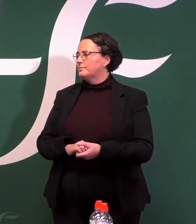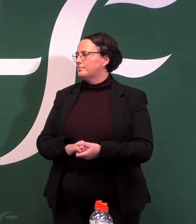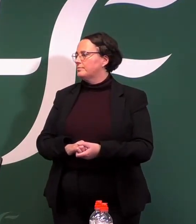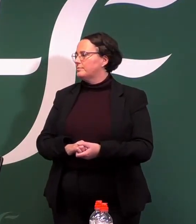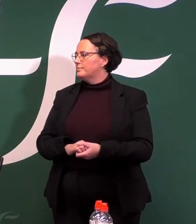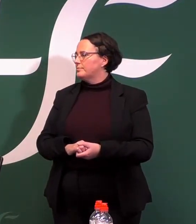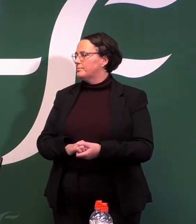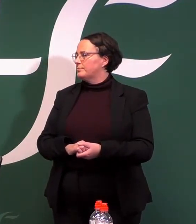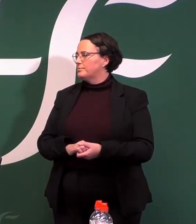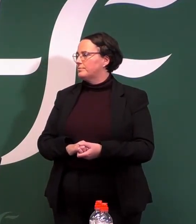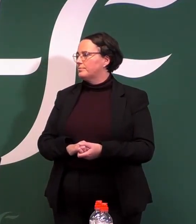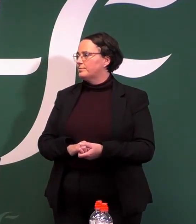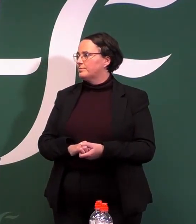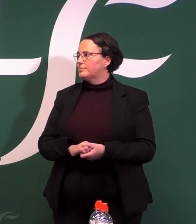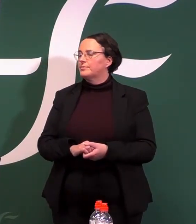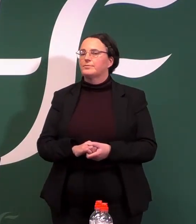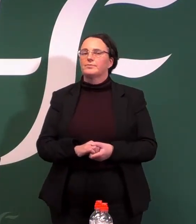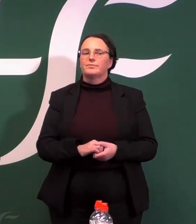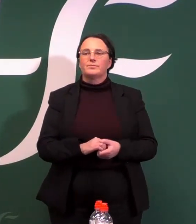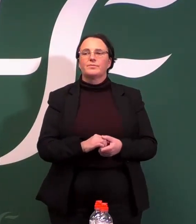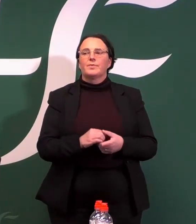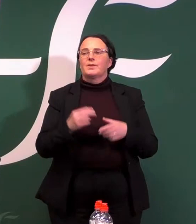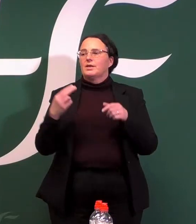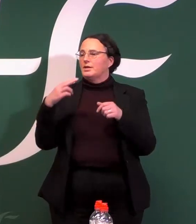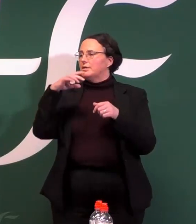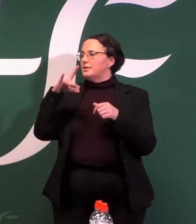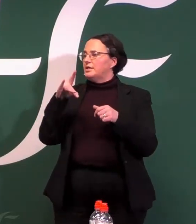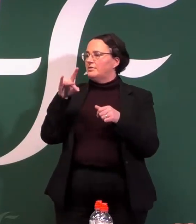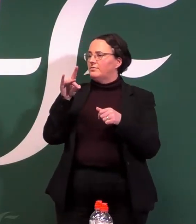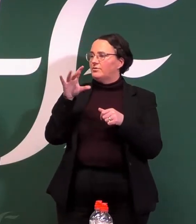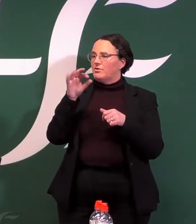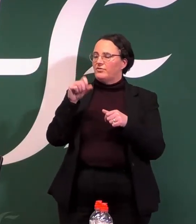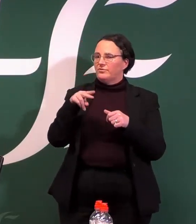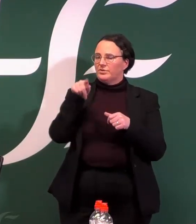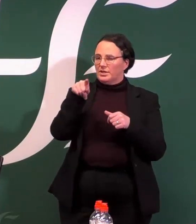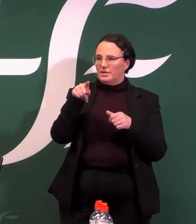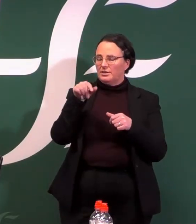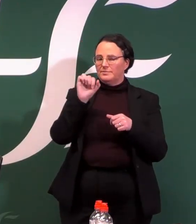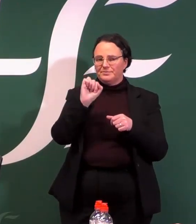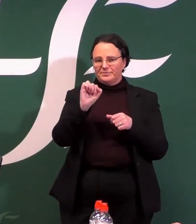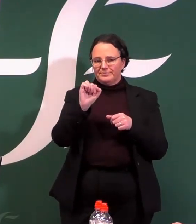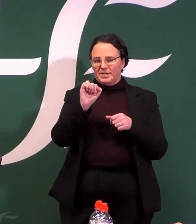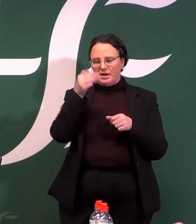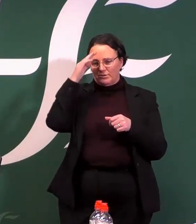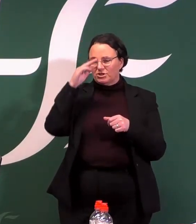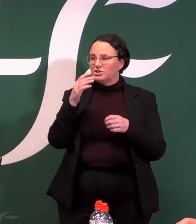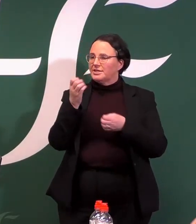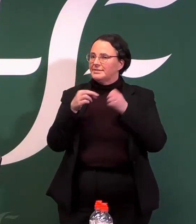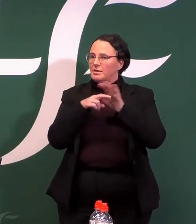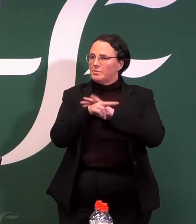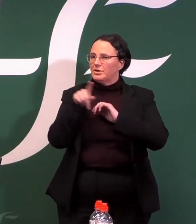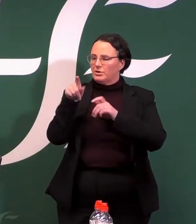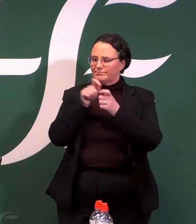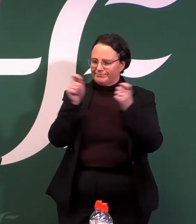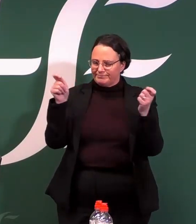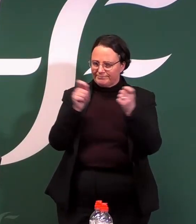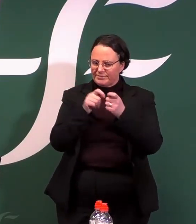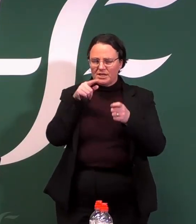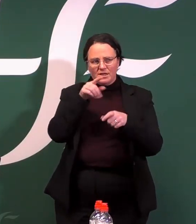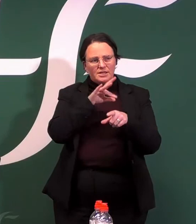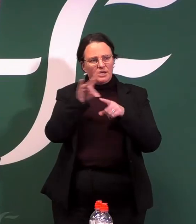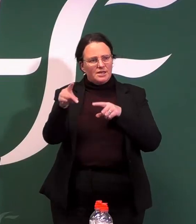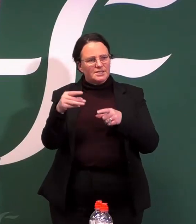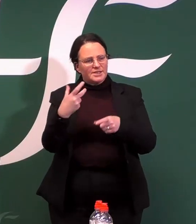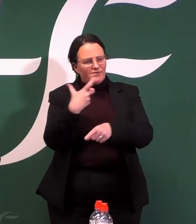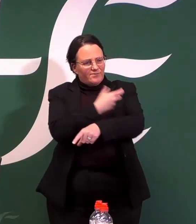Hi, Niamh Griffin from the Irish Examiner. Damian, can I start with you? The type of vaccine that's been used for the boosters, is that